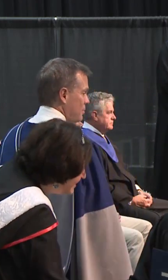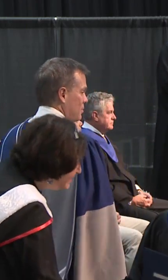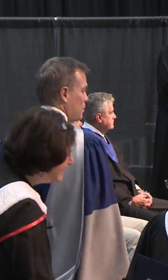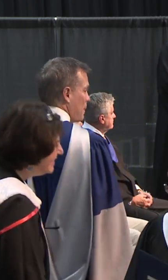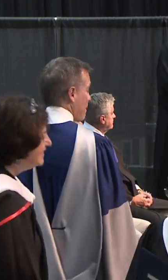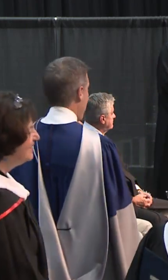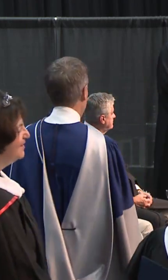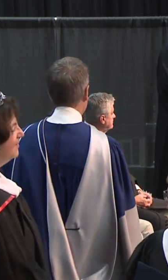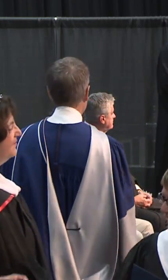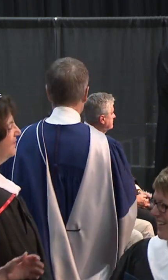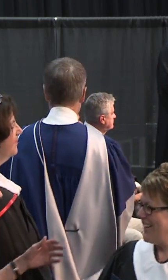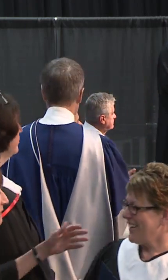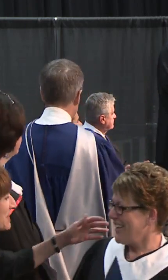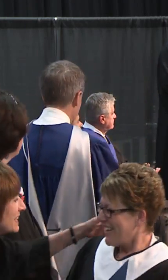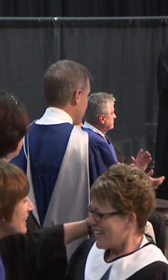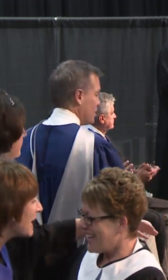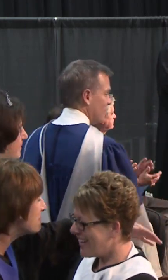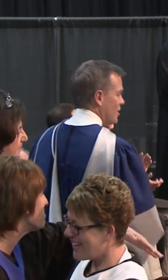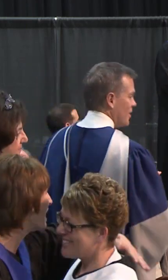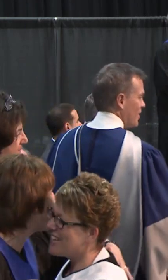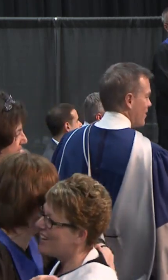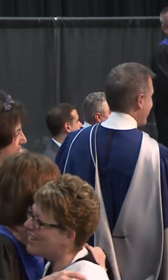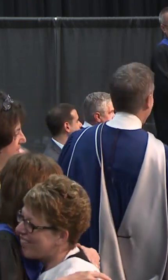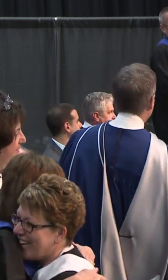Heaven Muse, happy birthday.